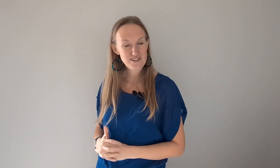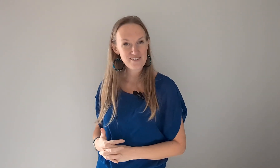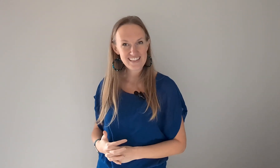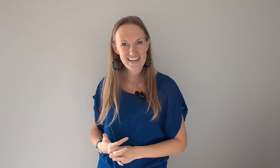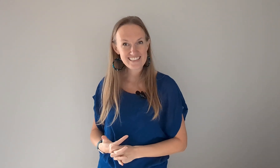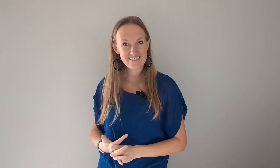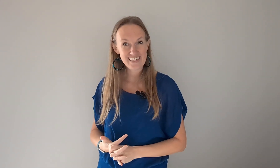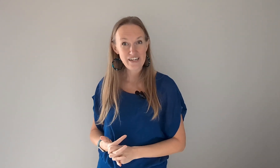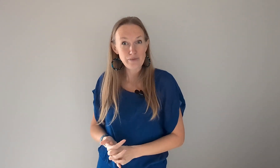2 in the next video.